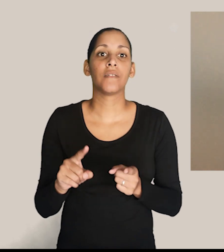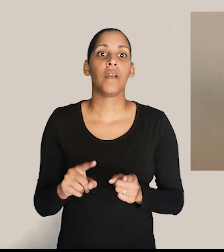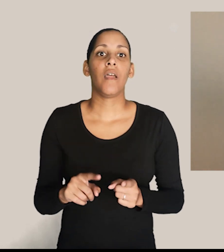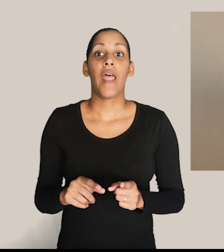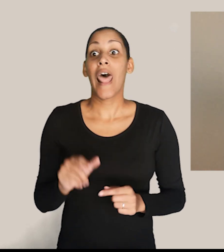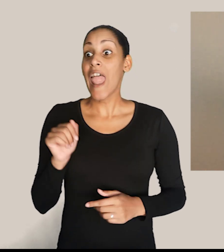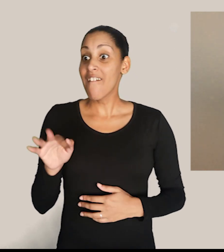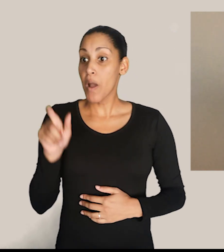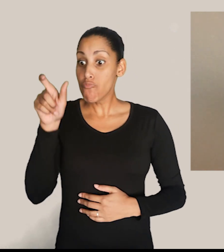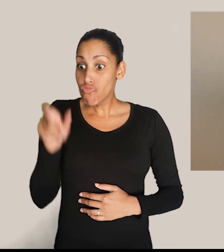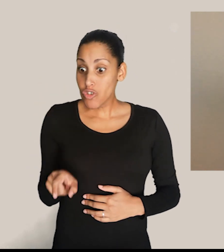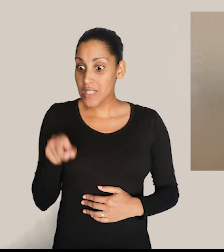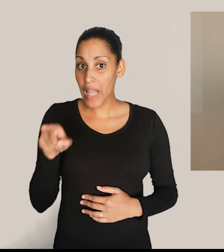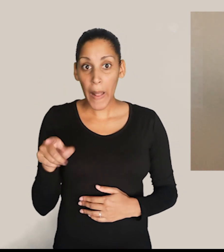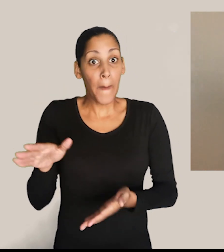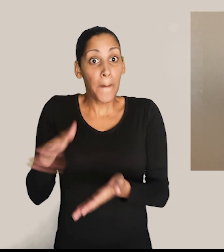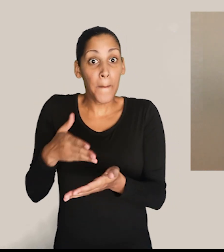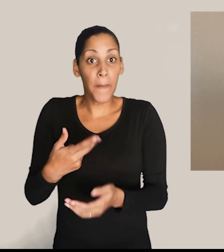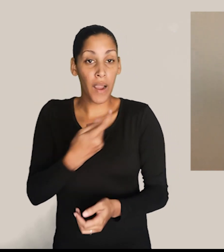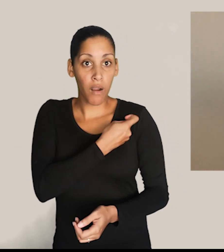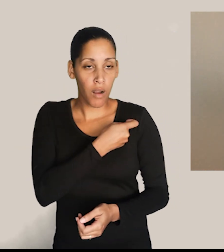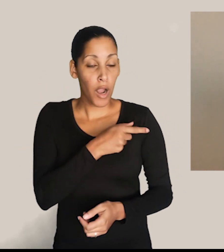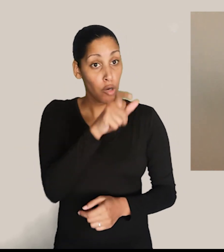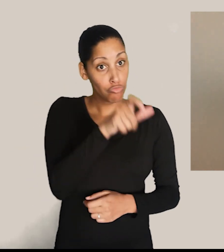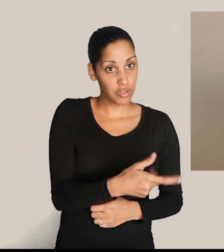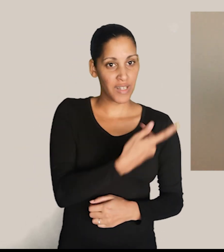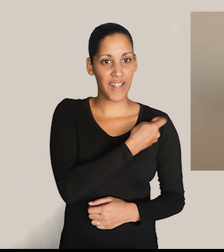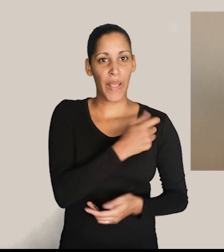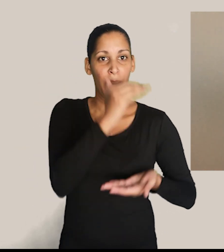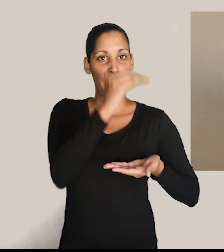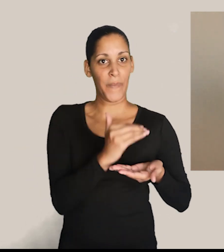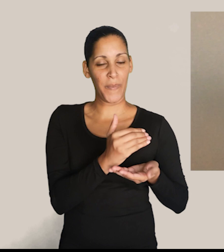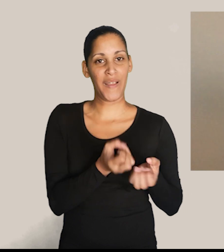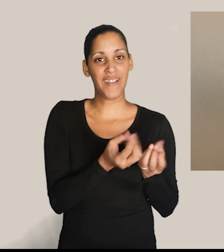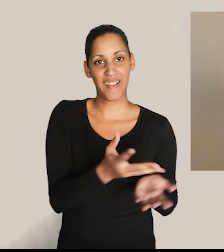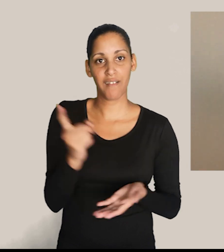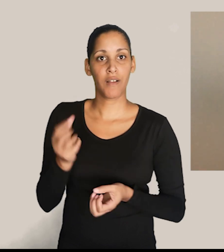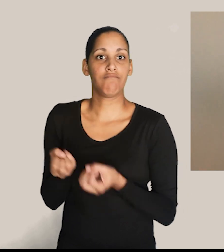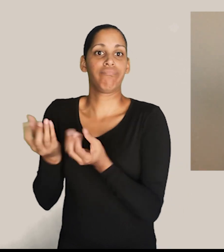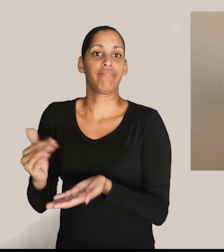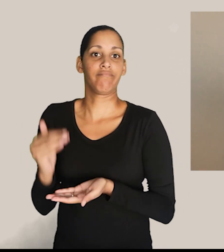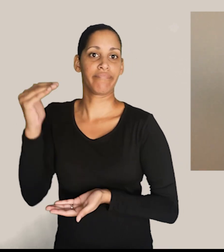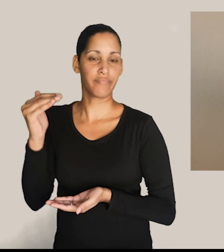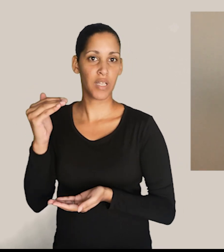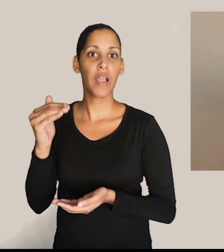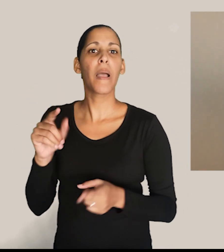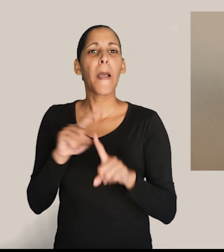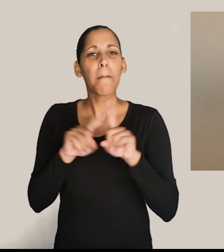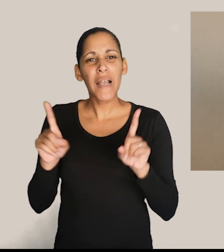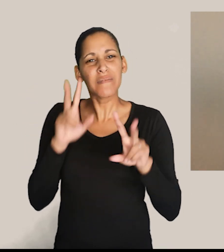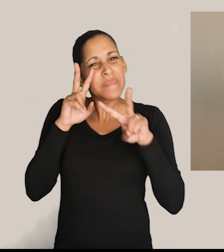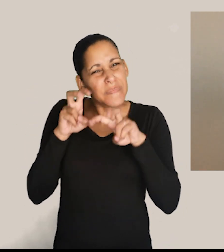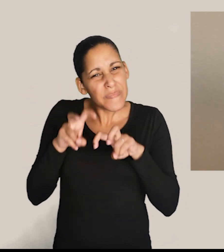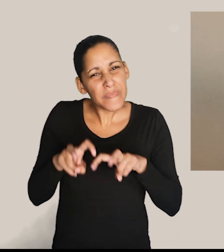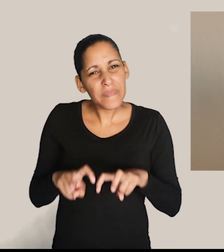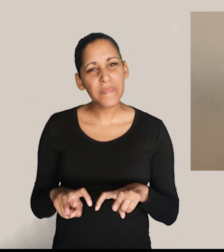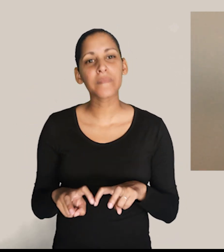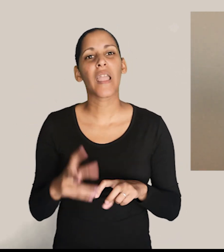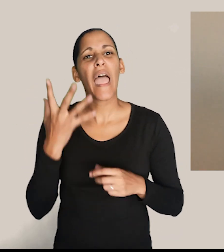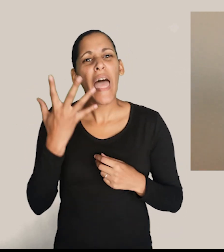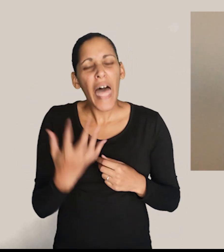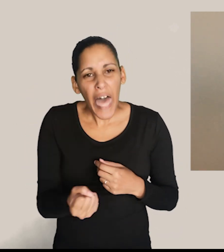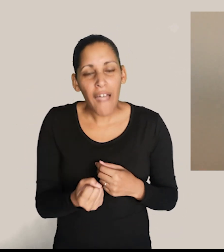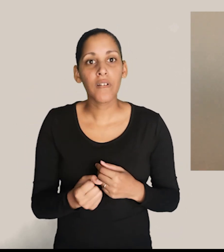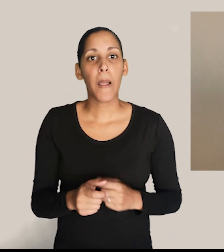been vaccinated. Researchers are also still busy studying the extent to which vaccinated people can spread the disease without